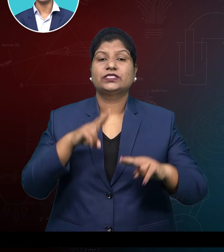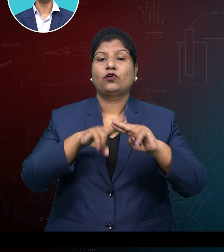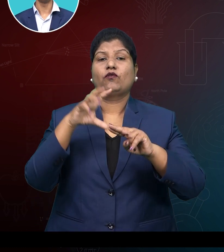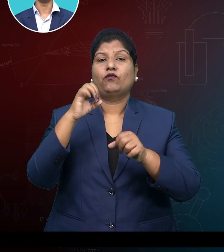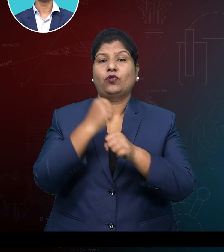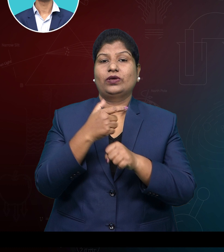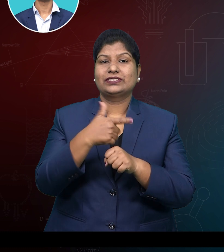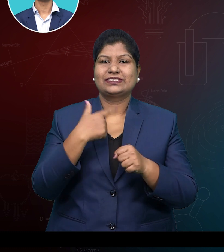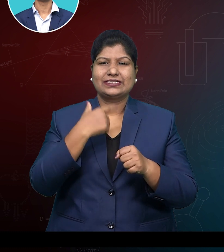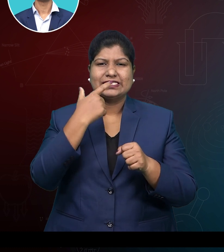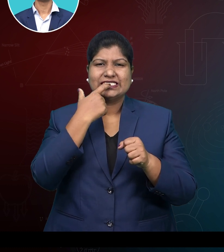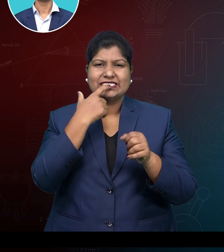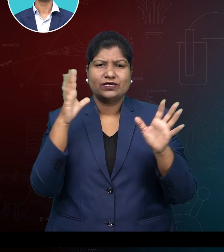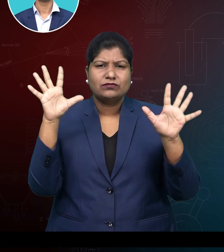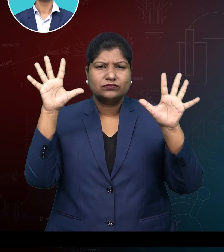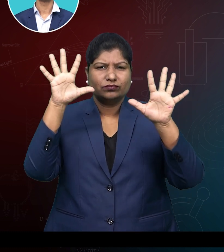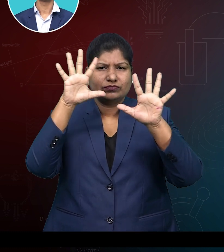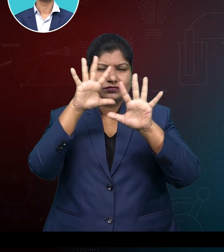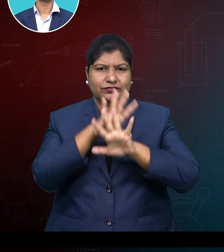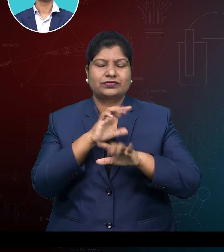Fog and dew.